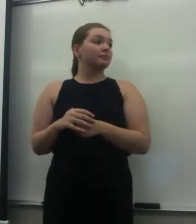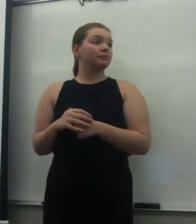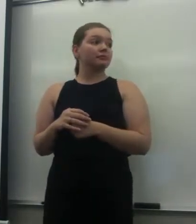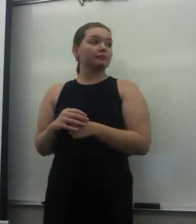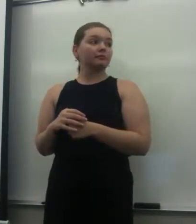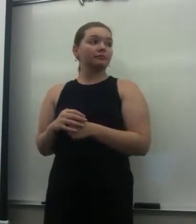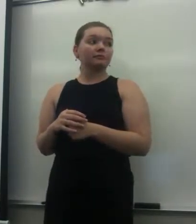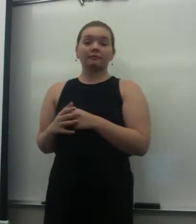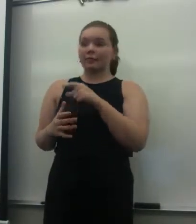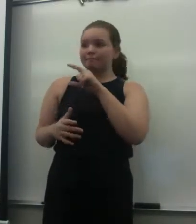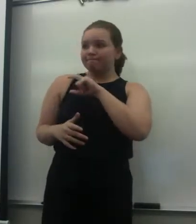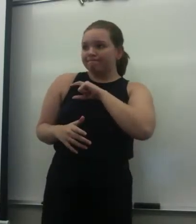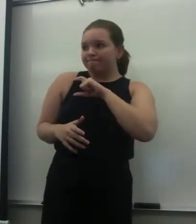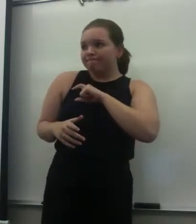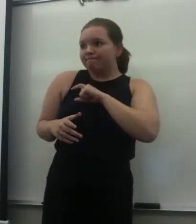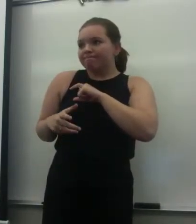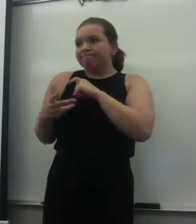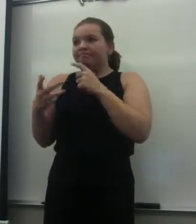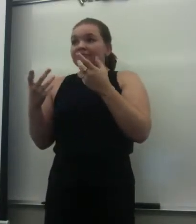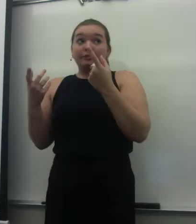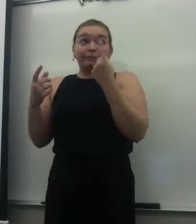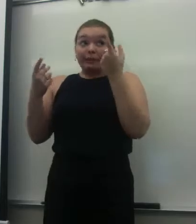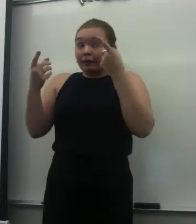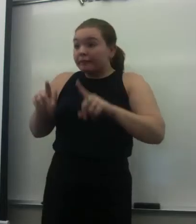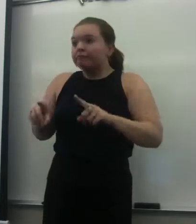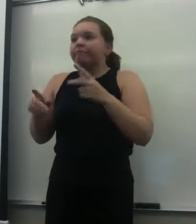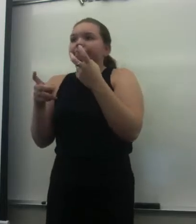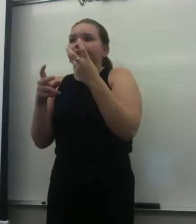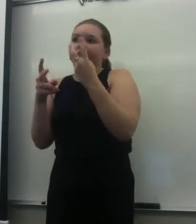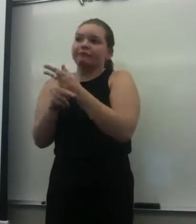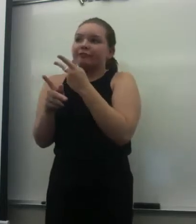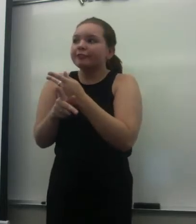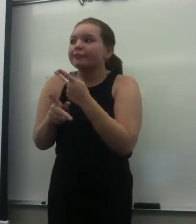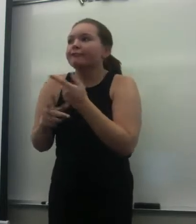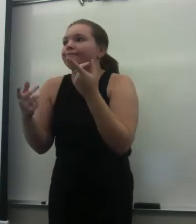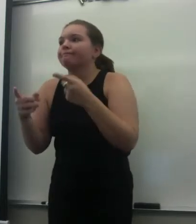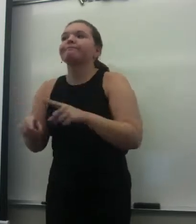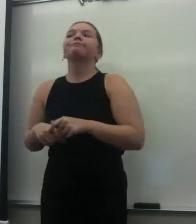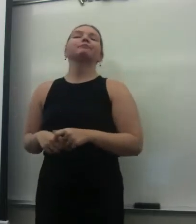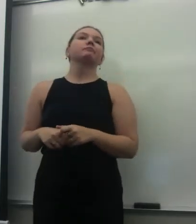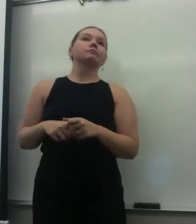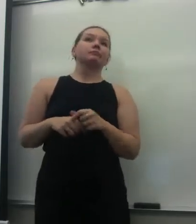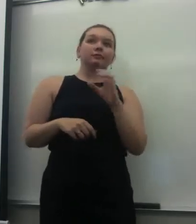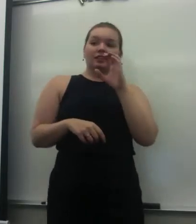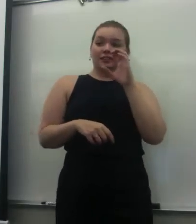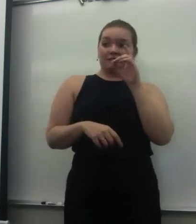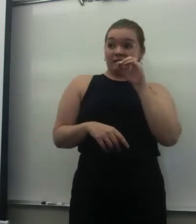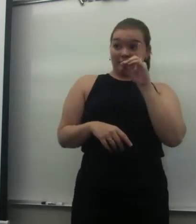investigations by law enforcement, which includes Department of Children and Families, which means